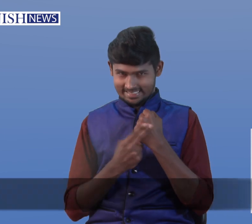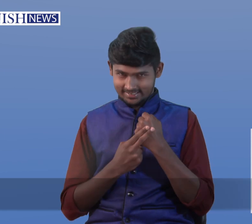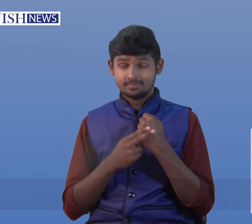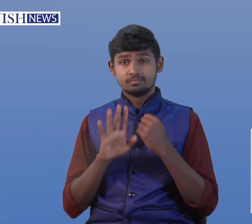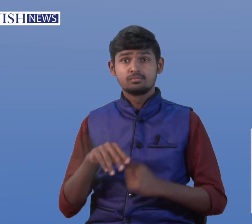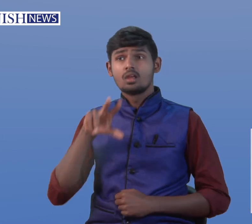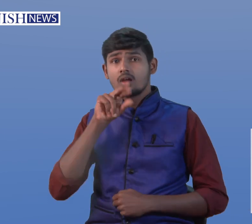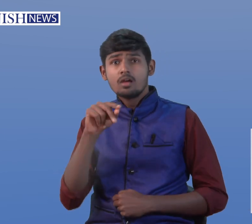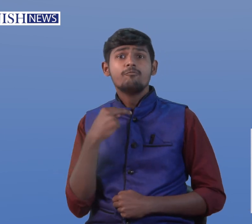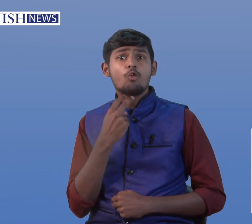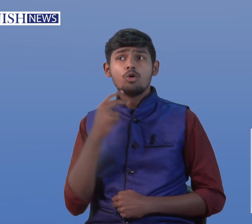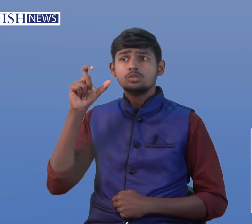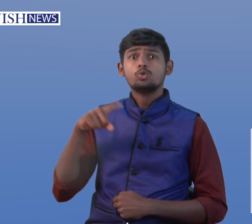See you again next week. Thank you.